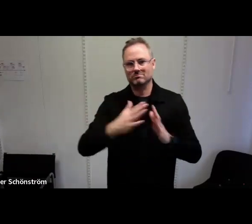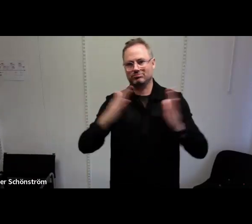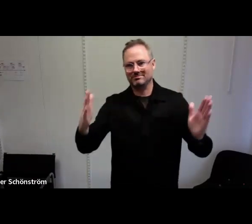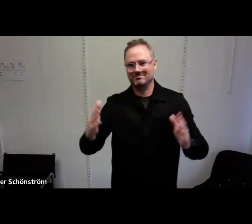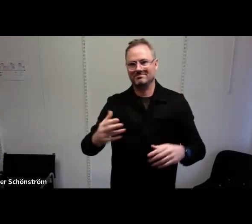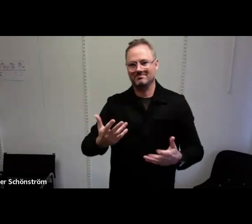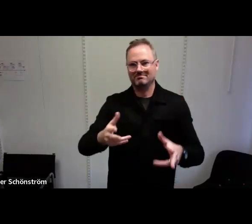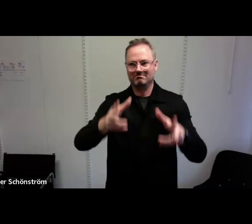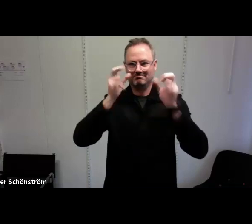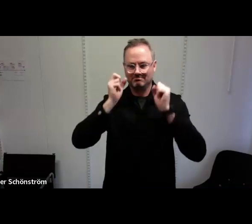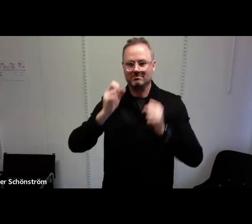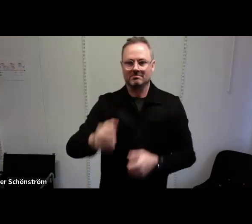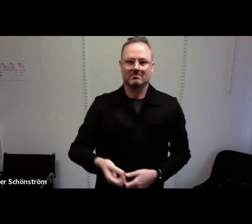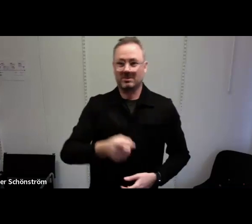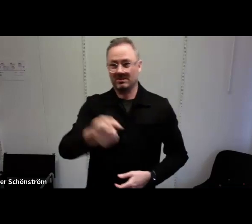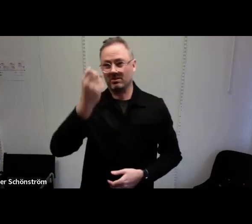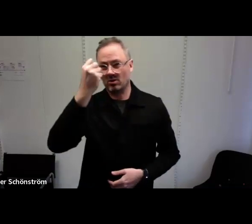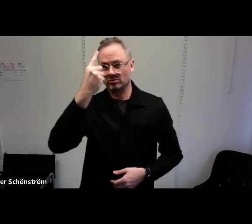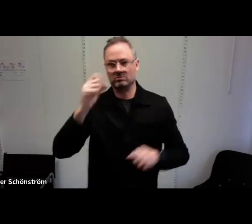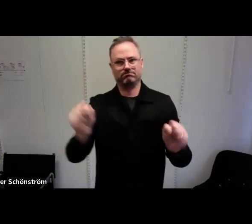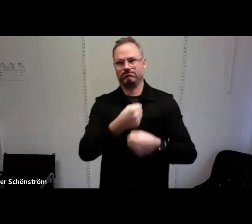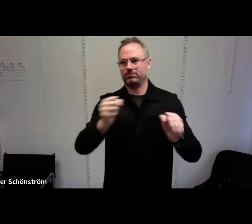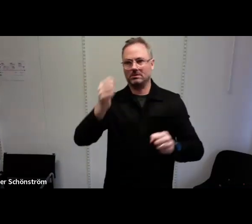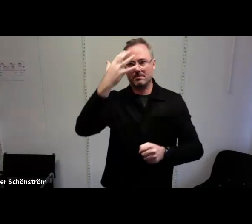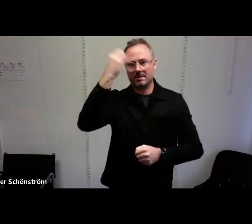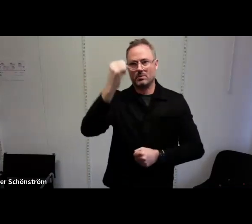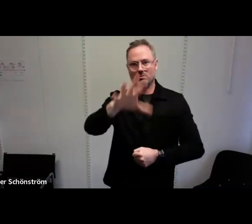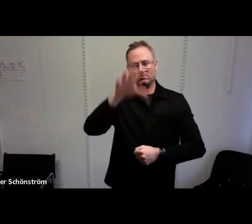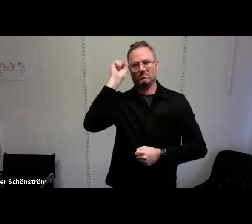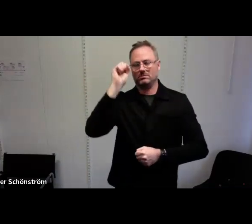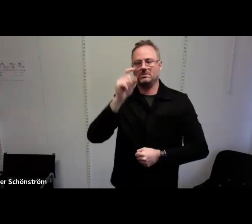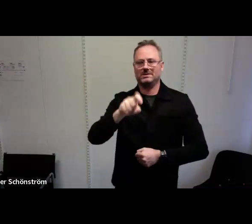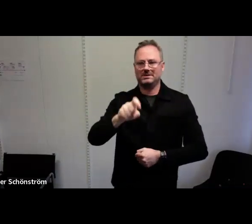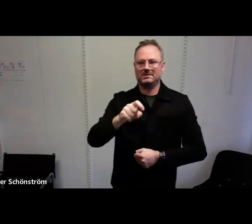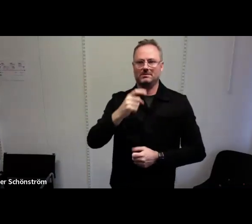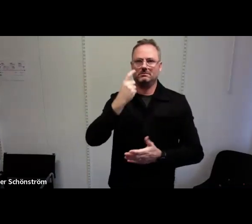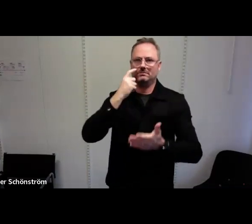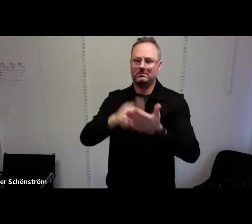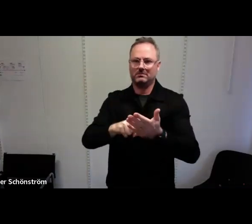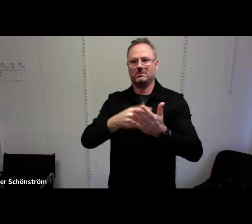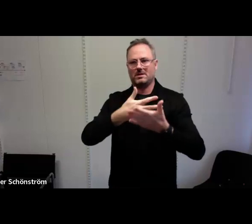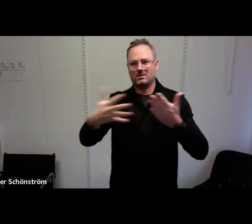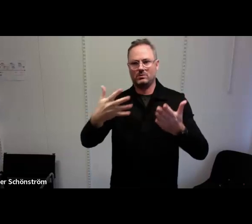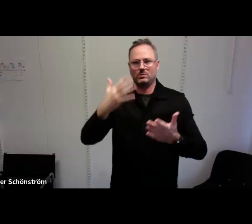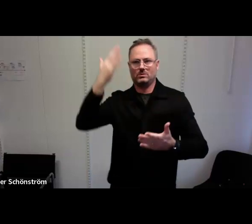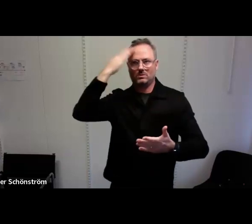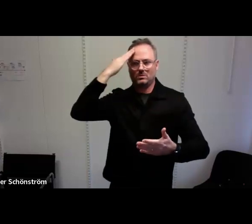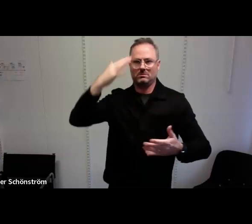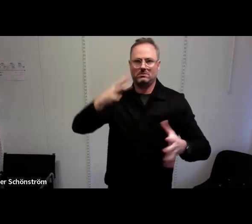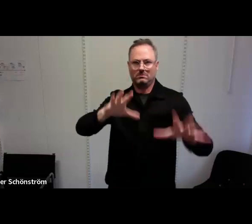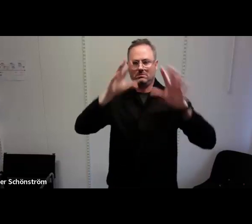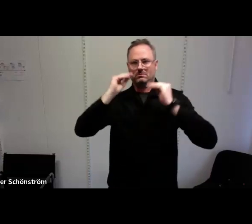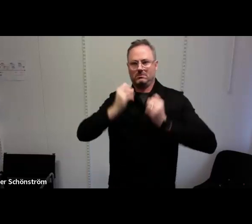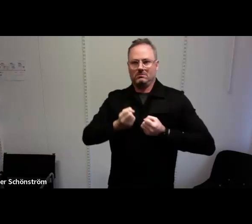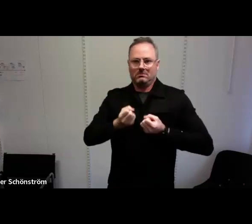So you can see it was certainly longer. and is much more difficult to